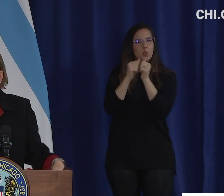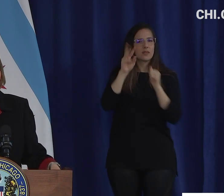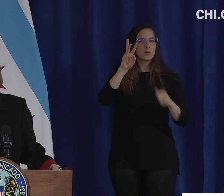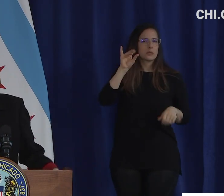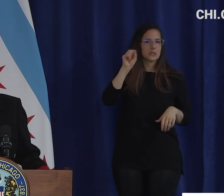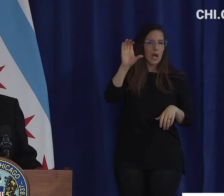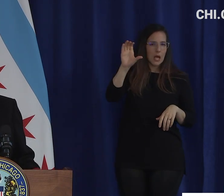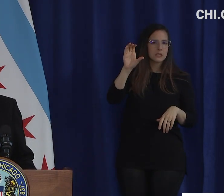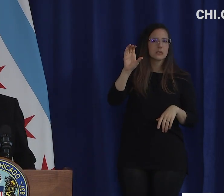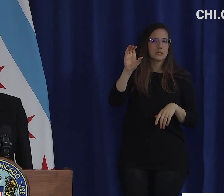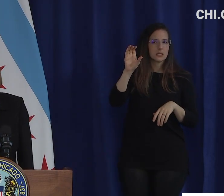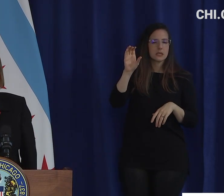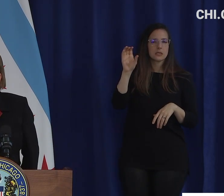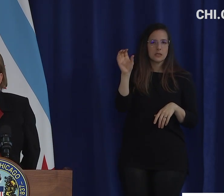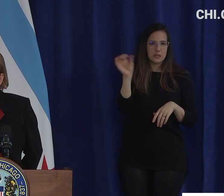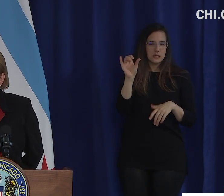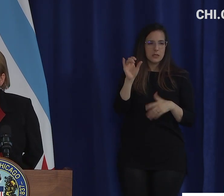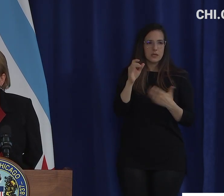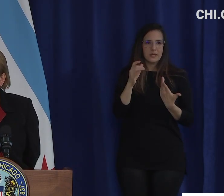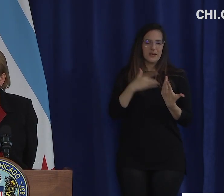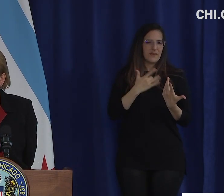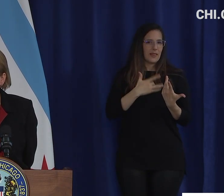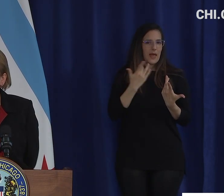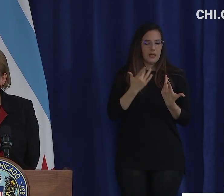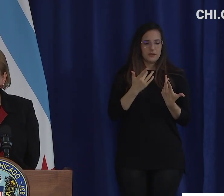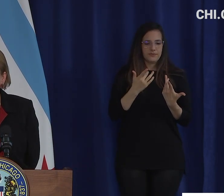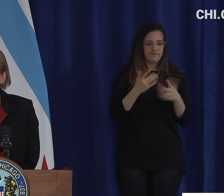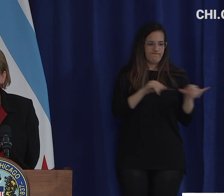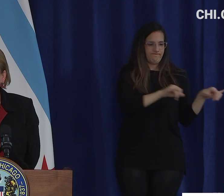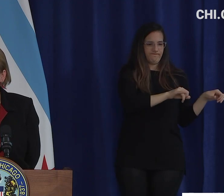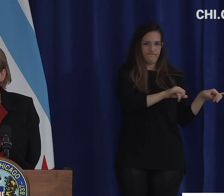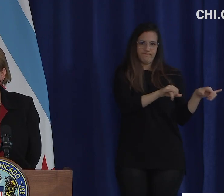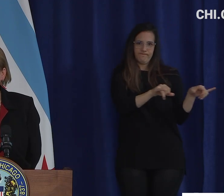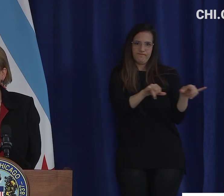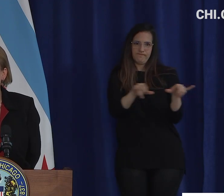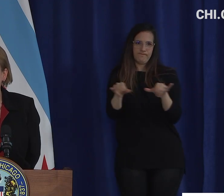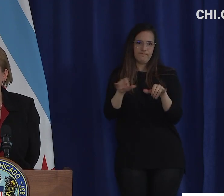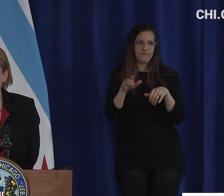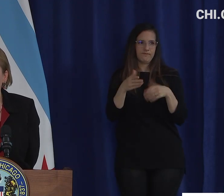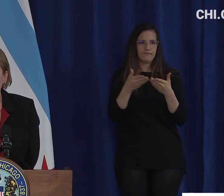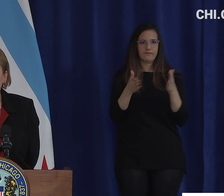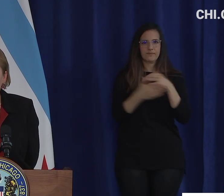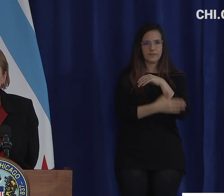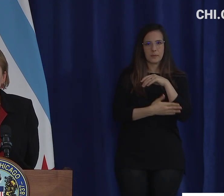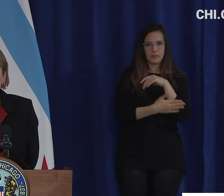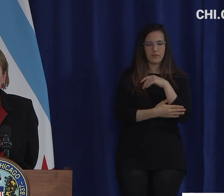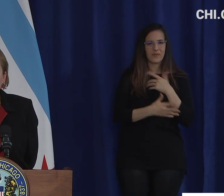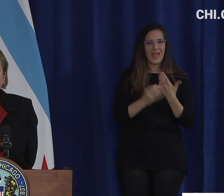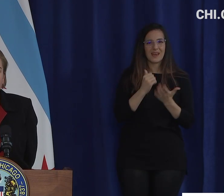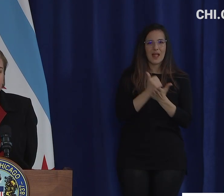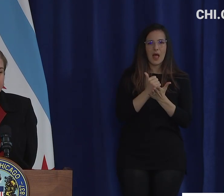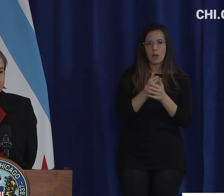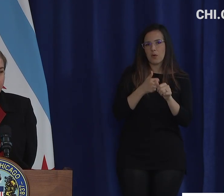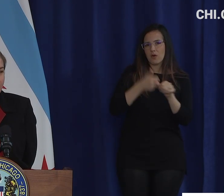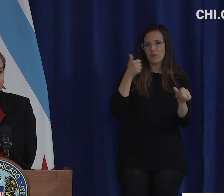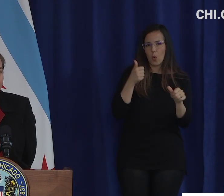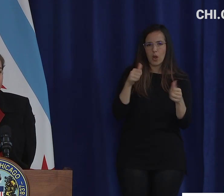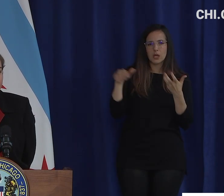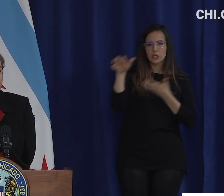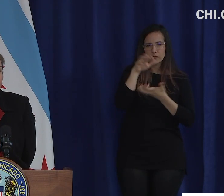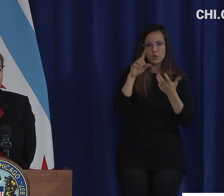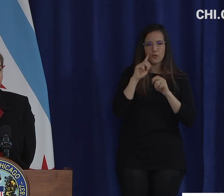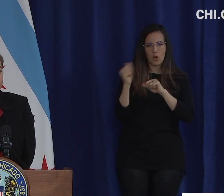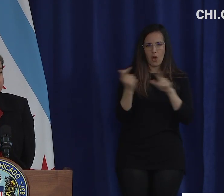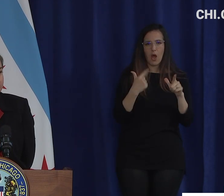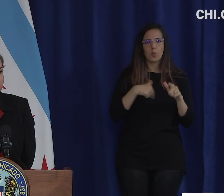more concern? We felt like, to be consistent with what's done across the country and to just help avoid confusion for everybody, that we would keep it at a statewide